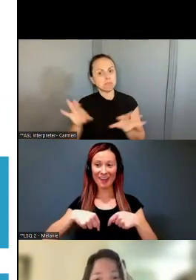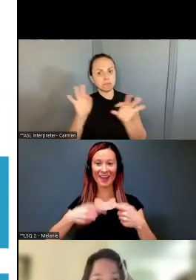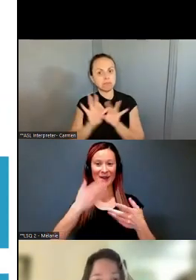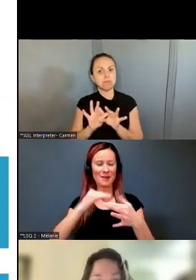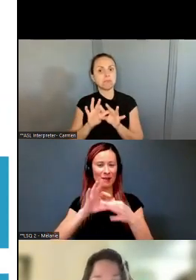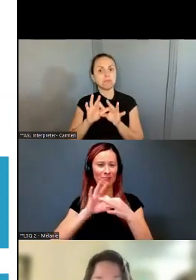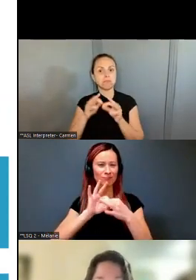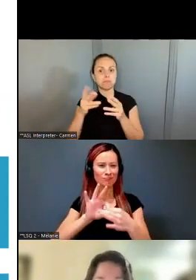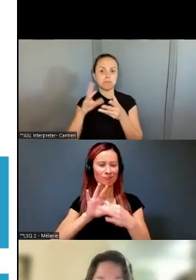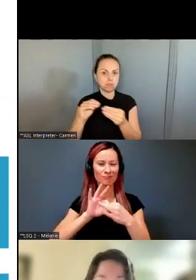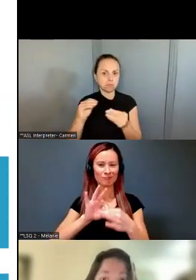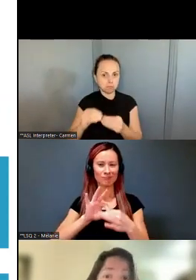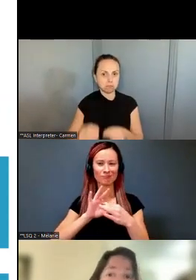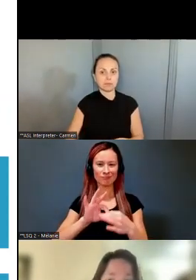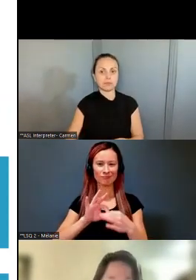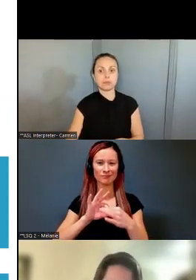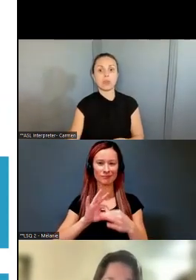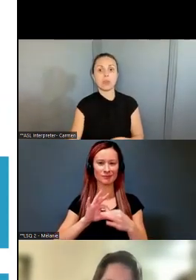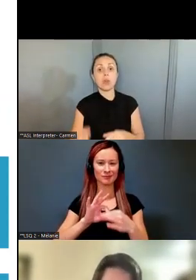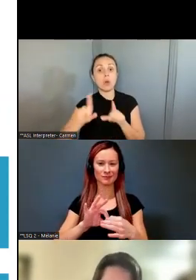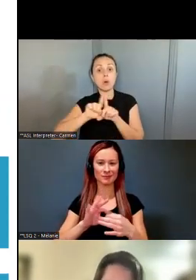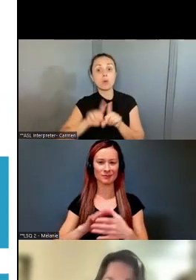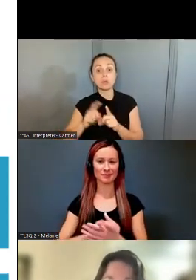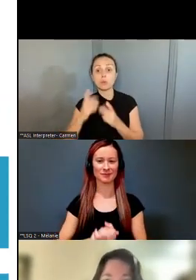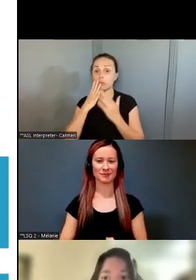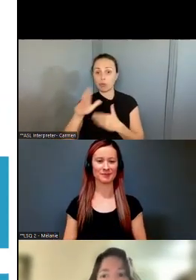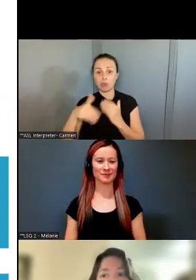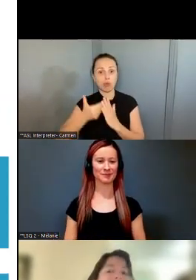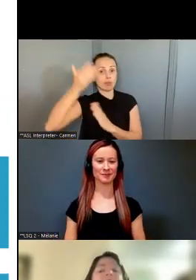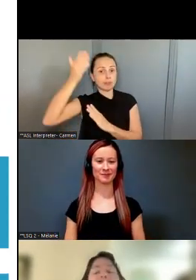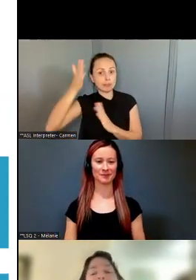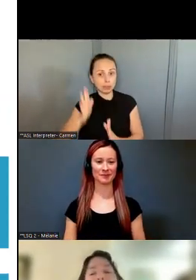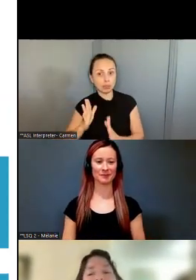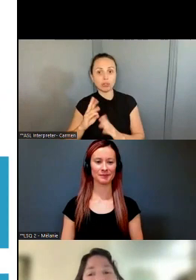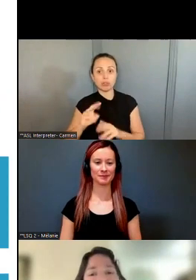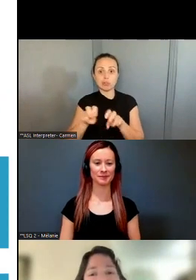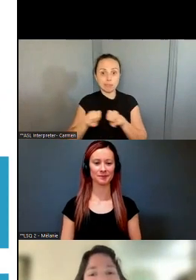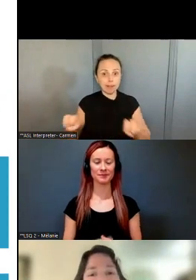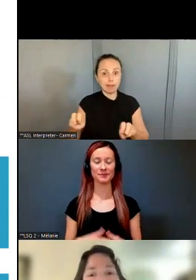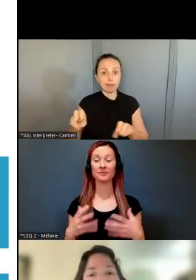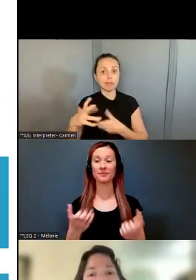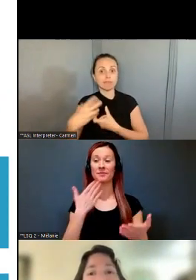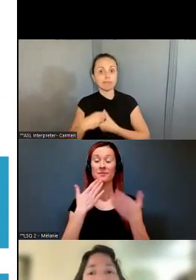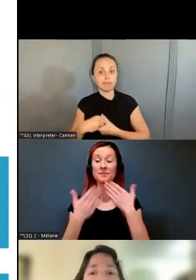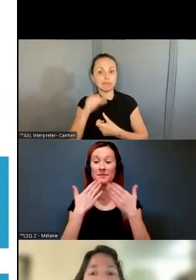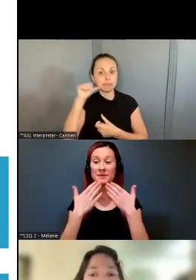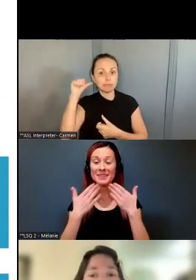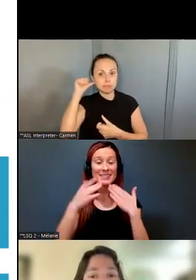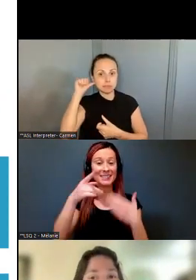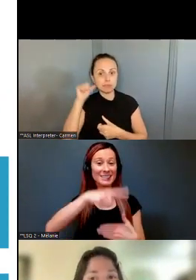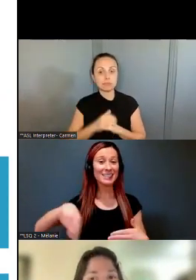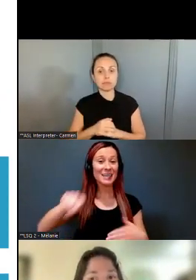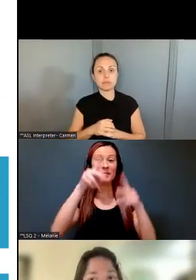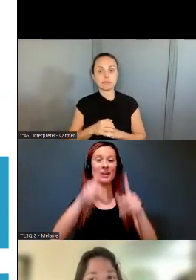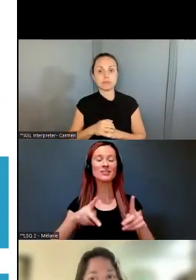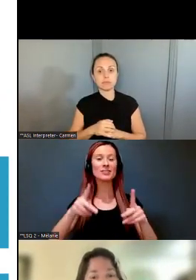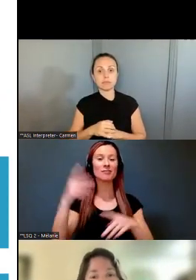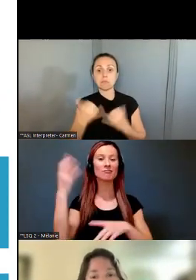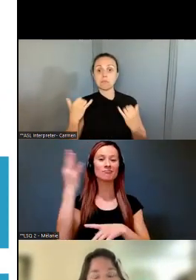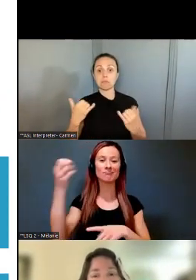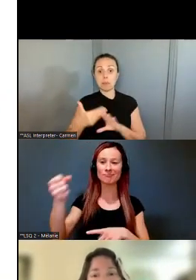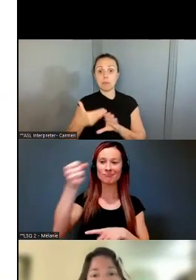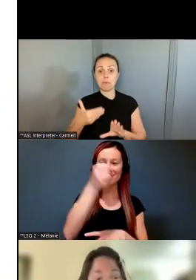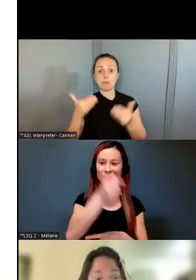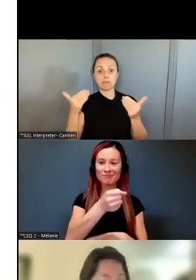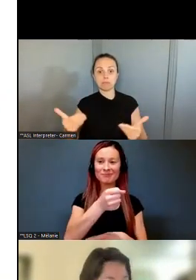important words. And I also wanted to thank all the speakers and panelists who joined us yesterday. Before we begin the conference, I'm just going to